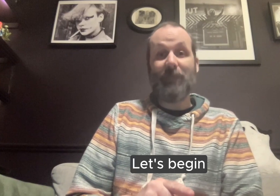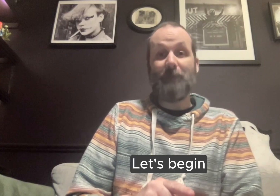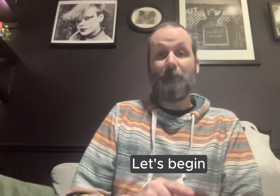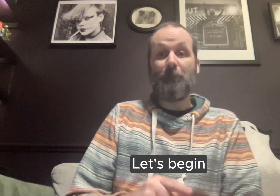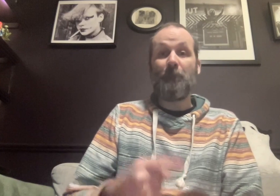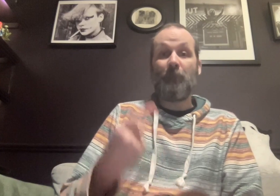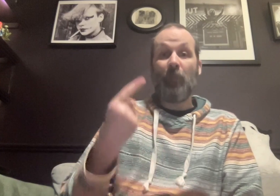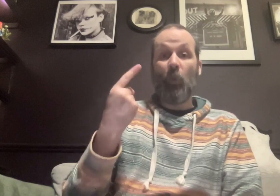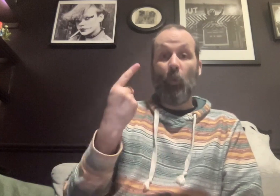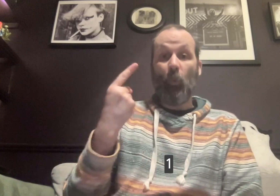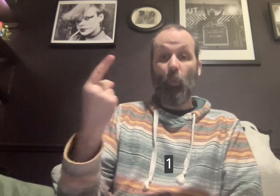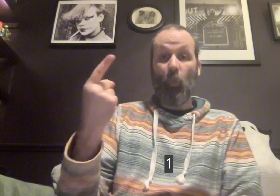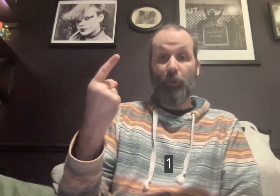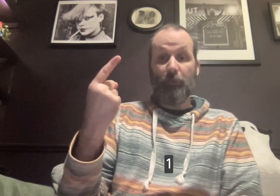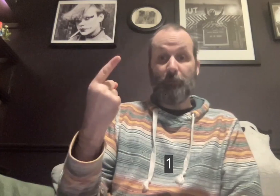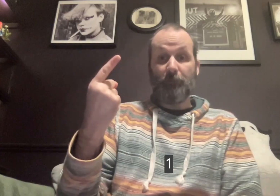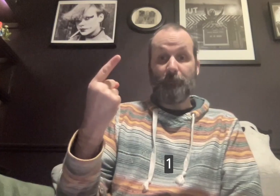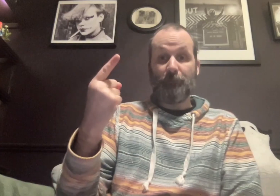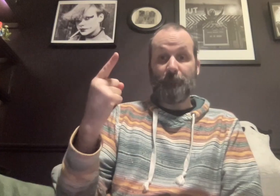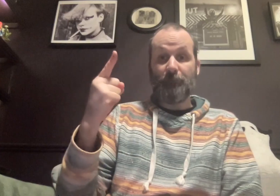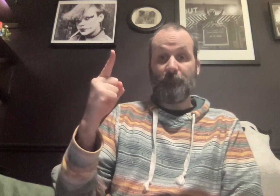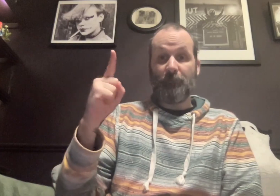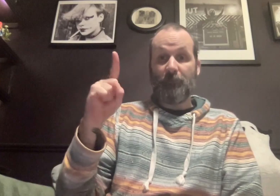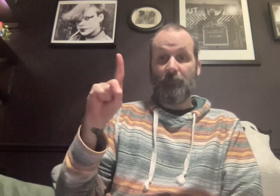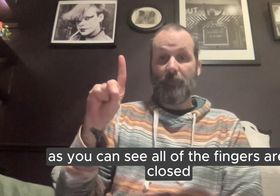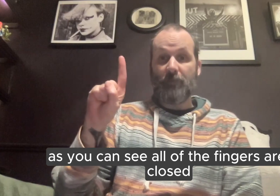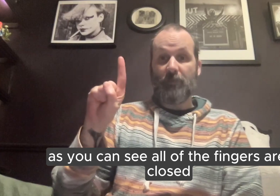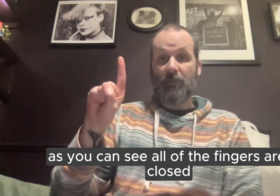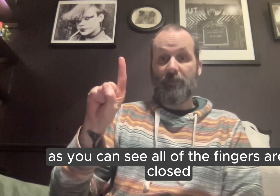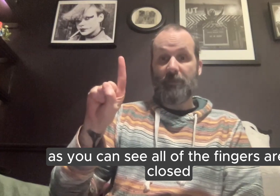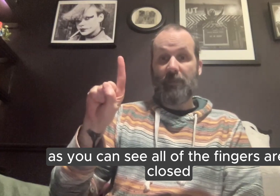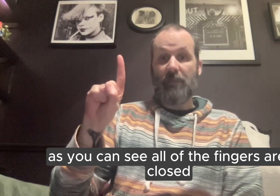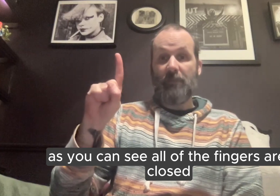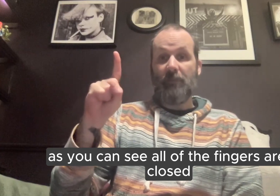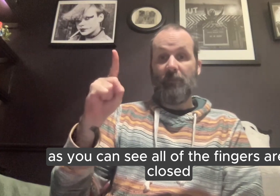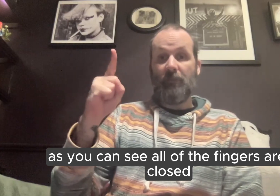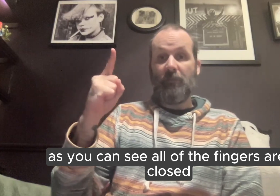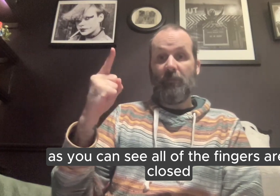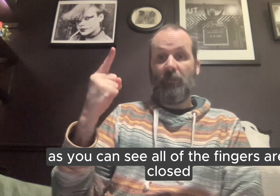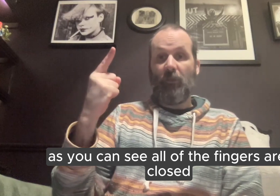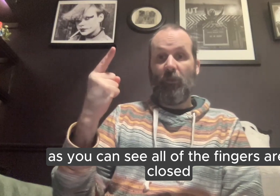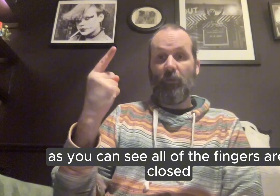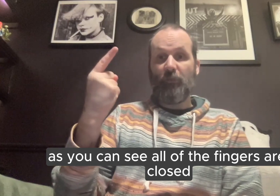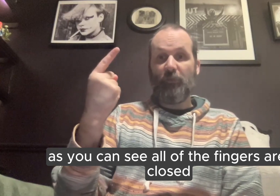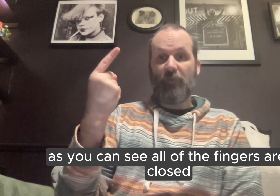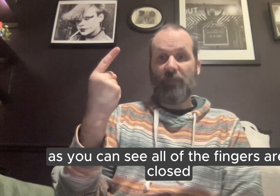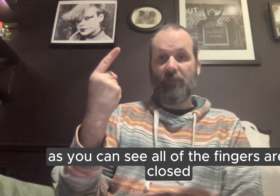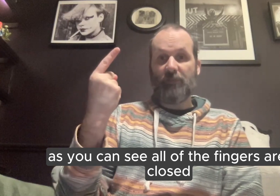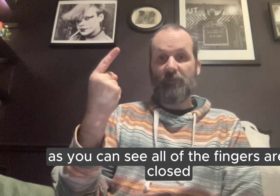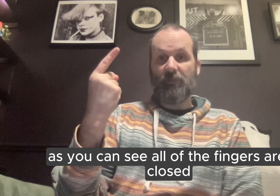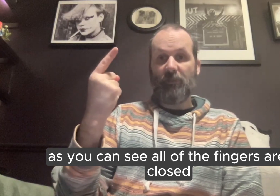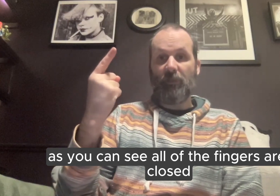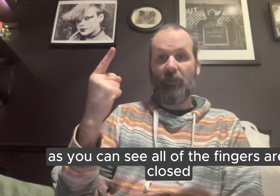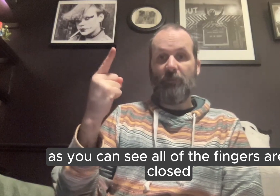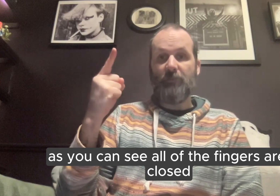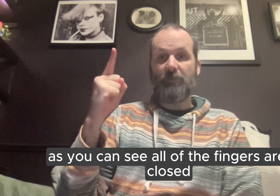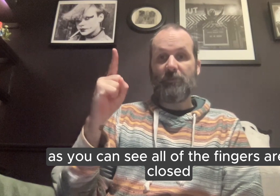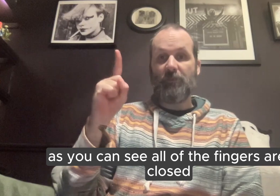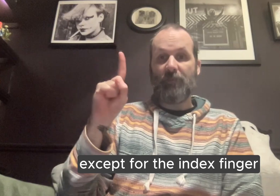begin. 1. As you can see, all of the fingers are closed